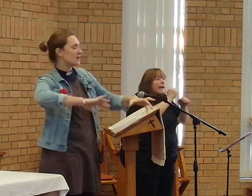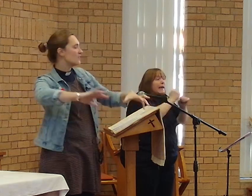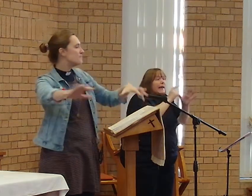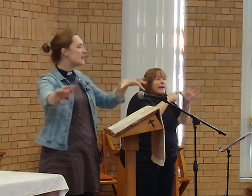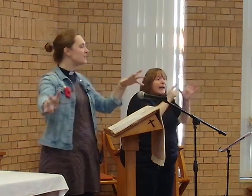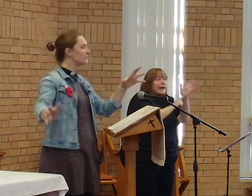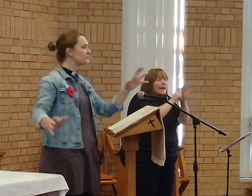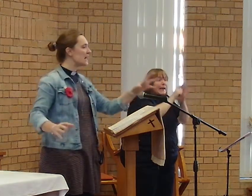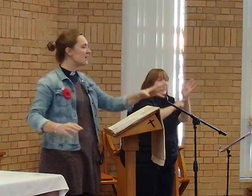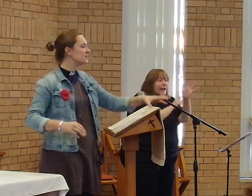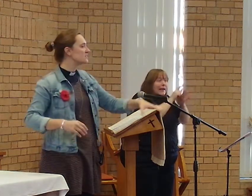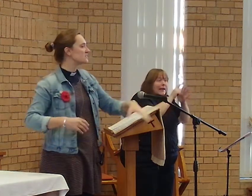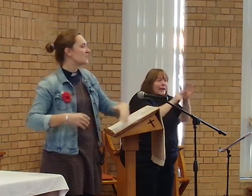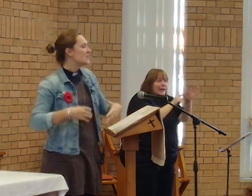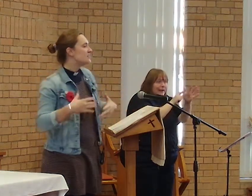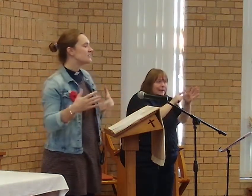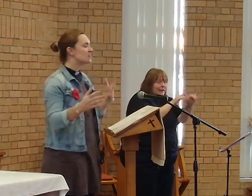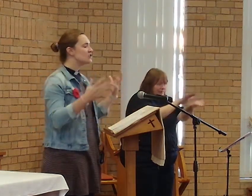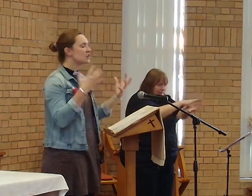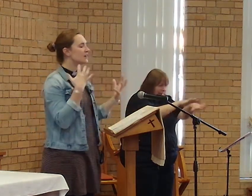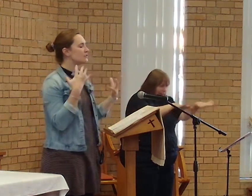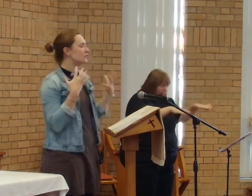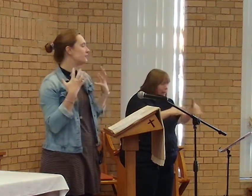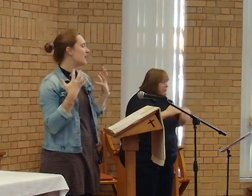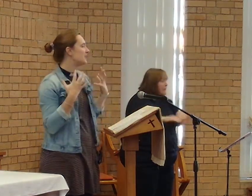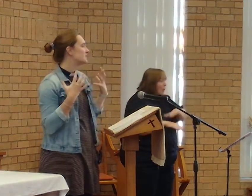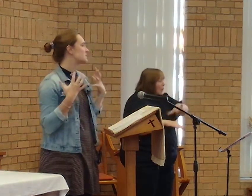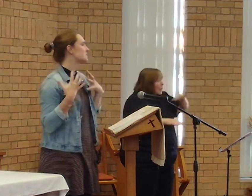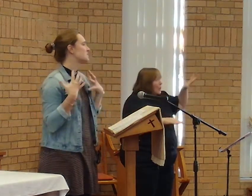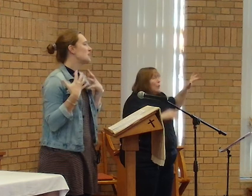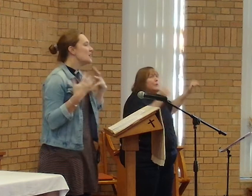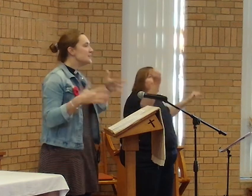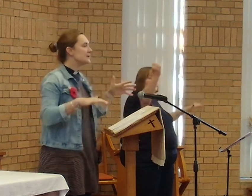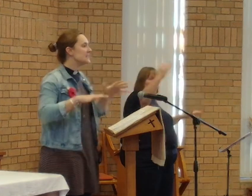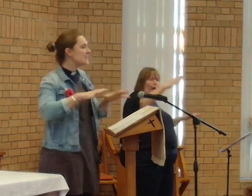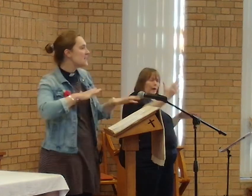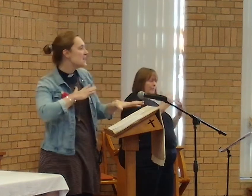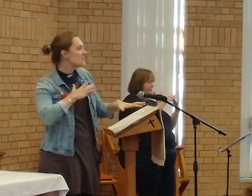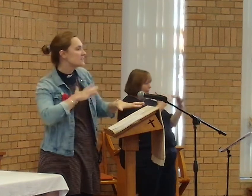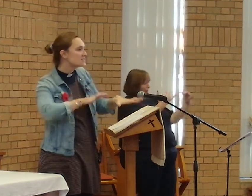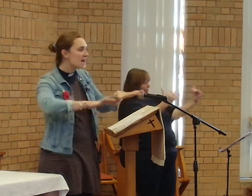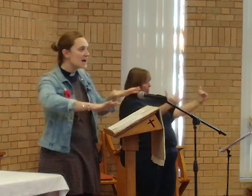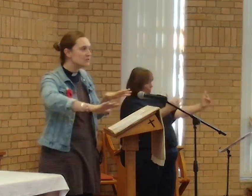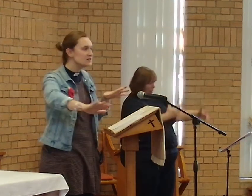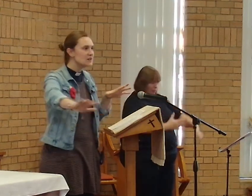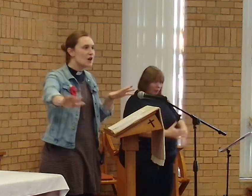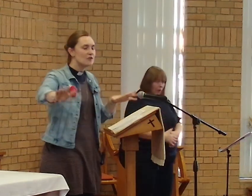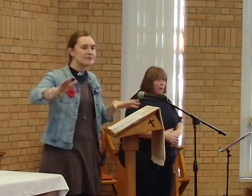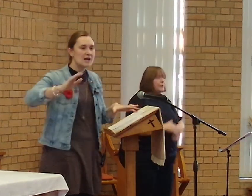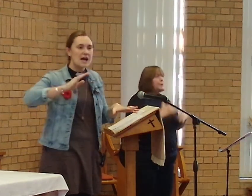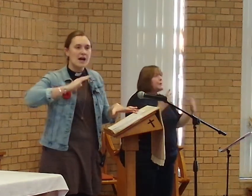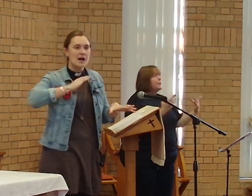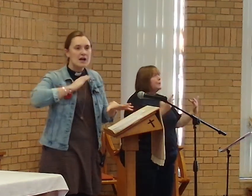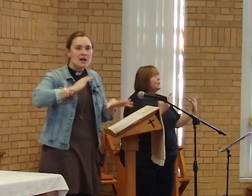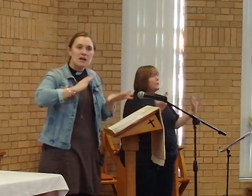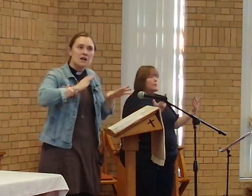there are some kind of meadow flowers, the sunshine on your face. You can hear the sound